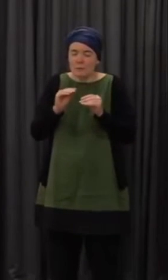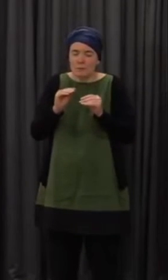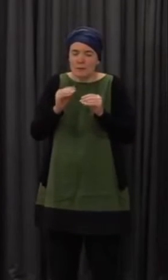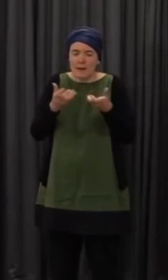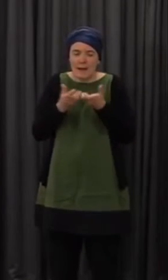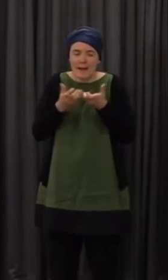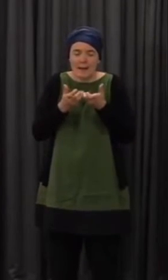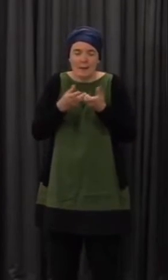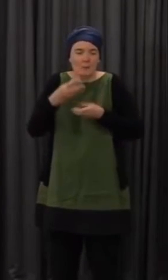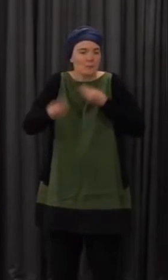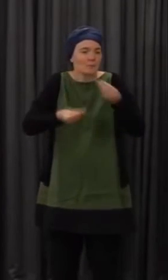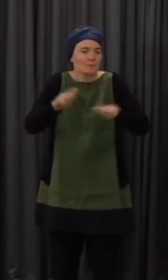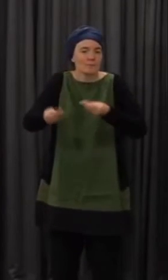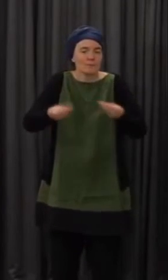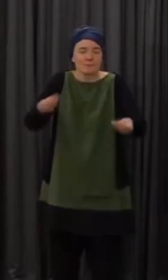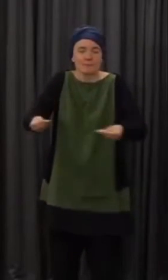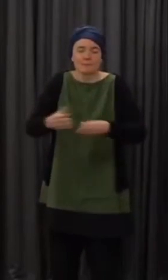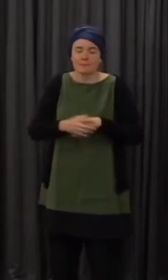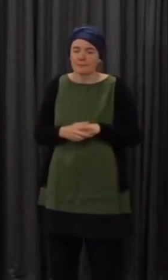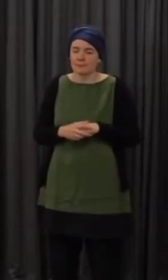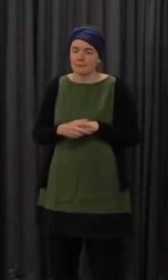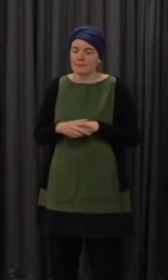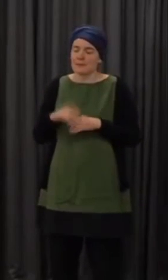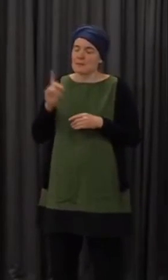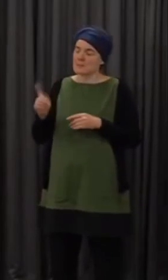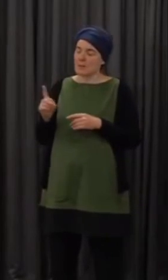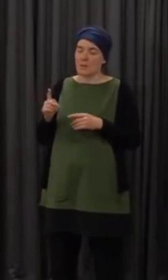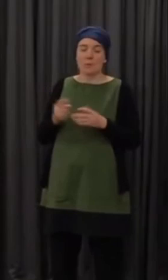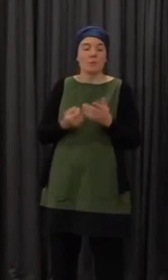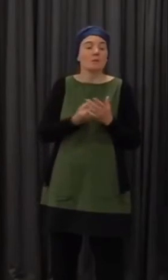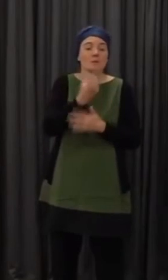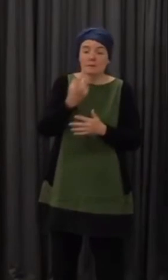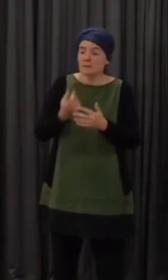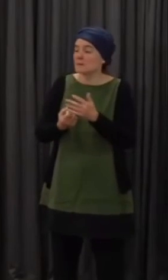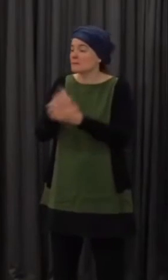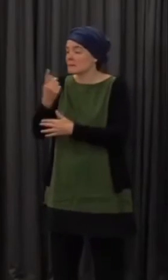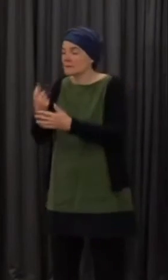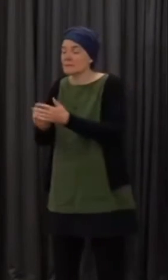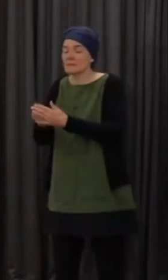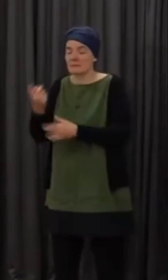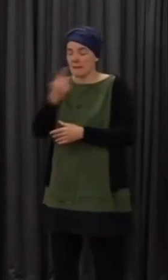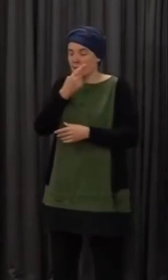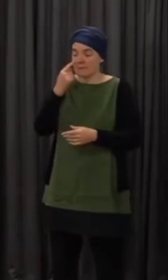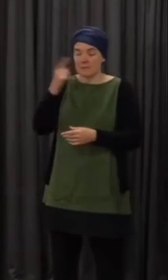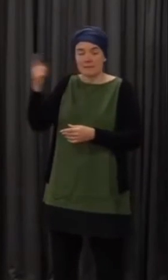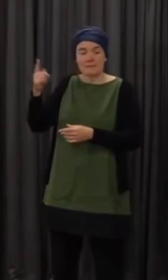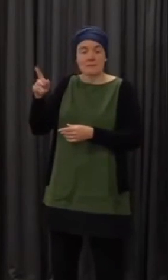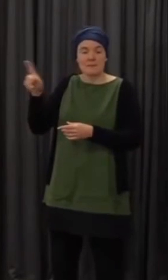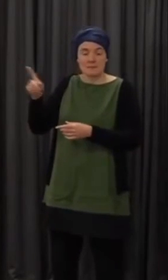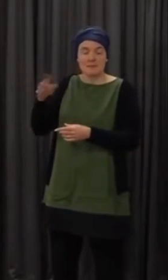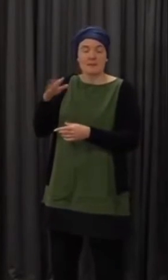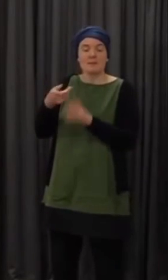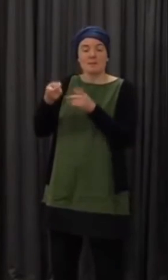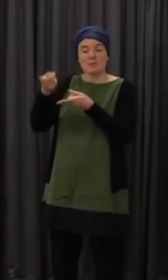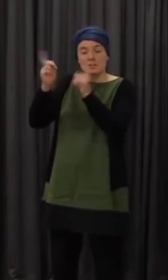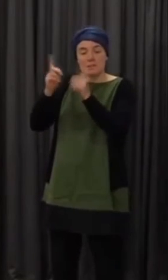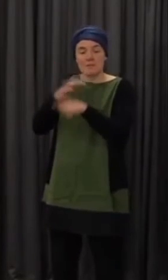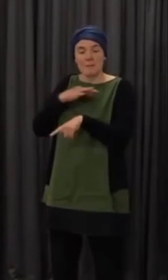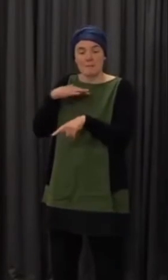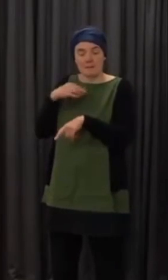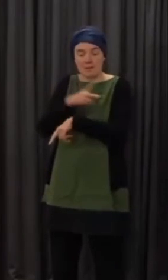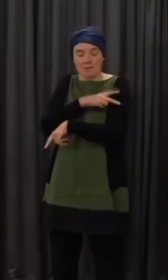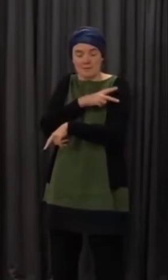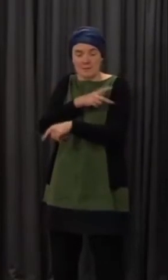get reports on the emerging evidence on that, both from our Chief Medical Officer and from the person who represents